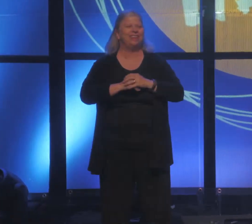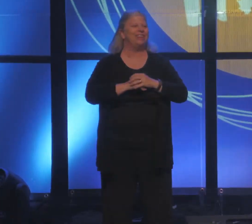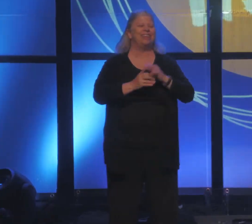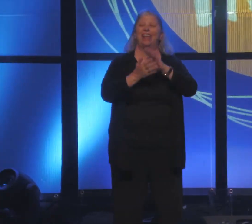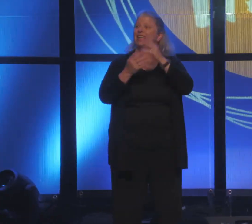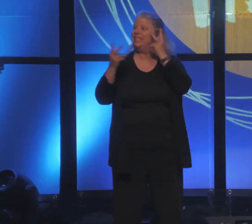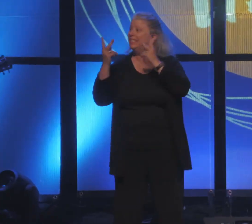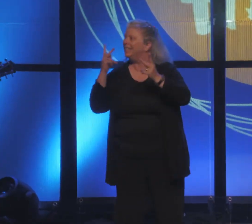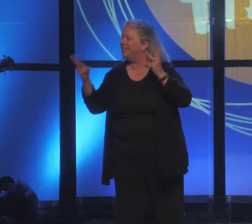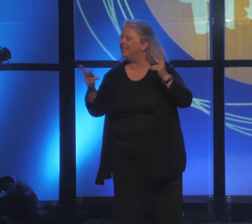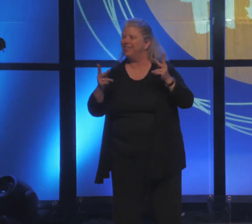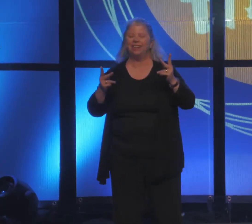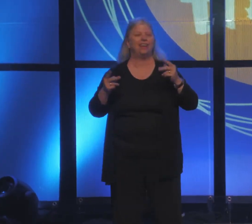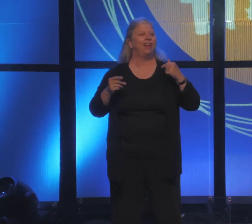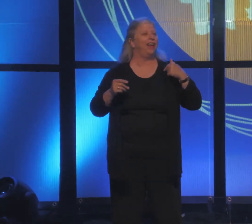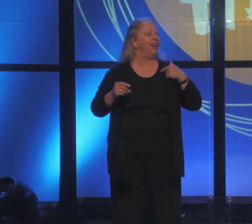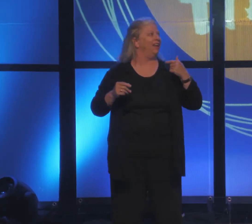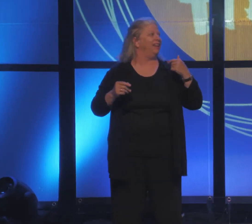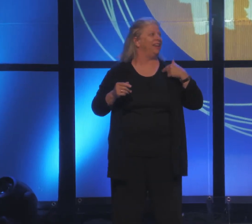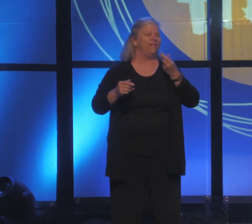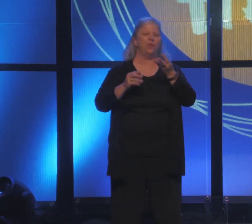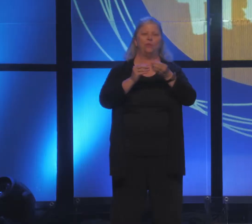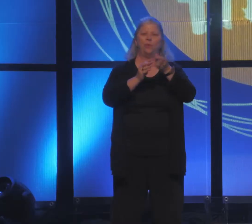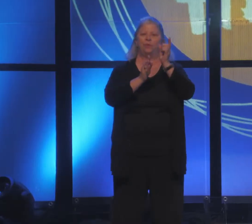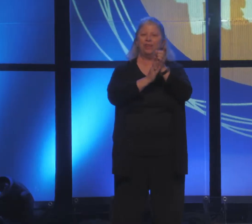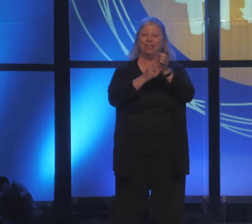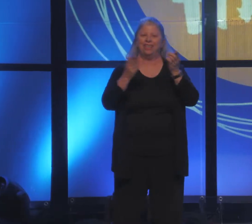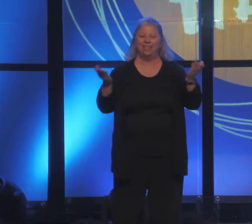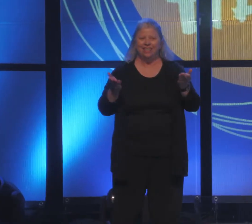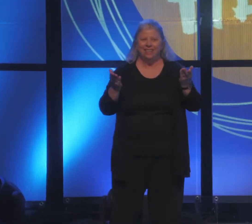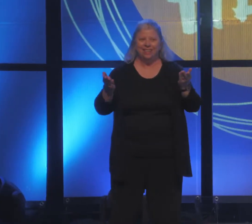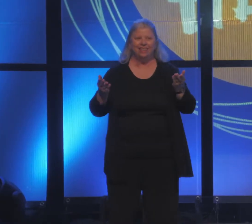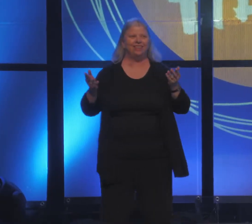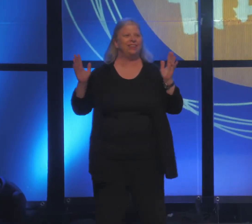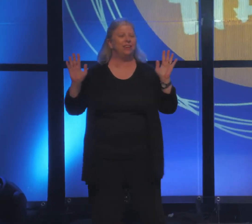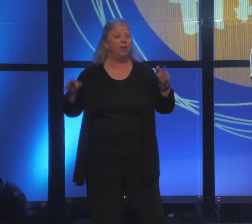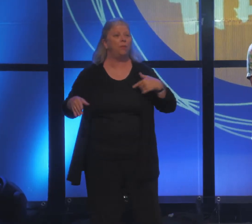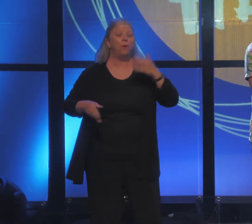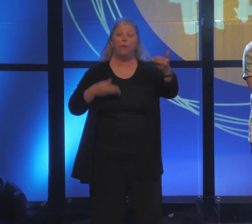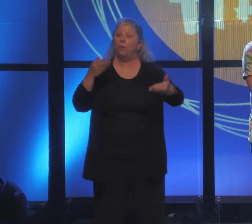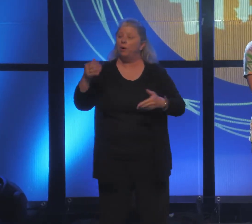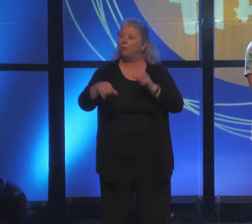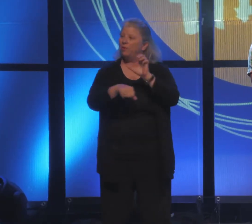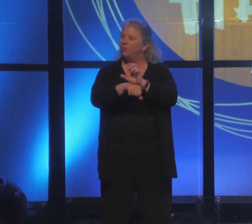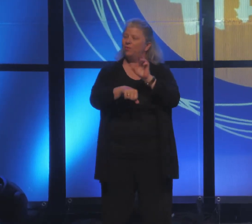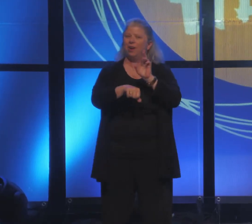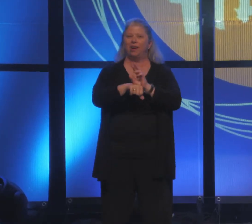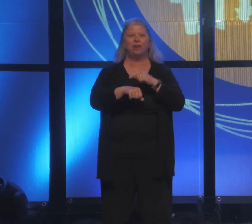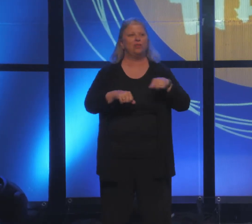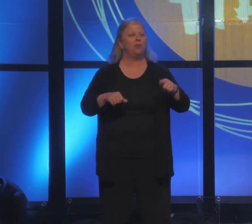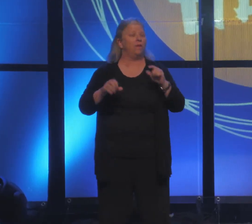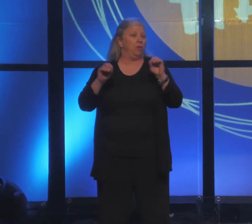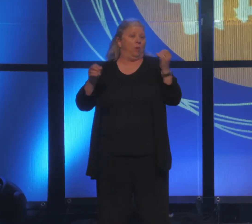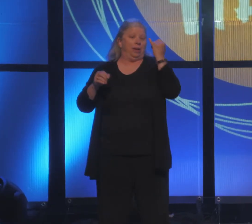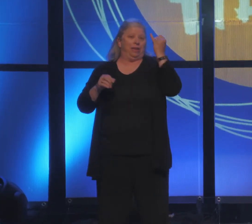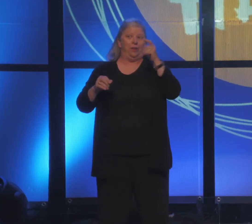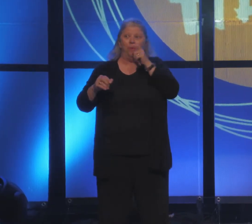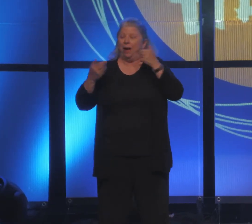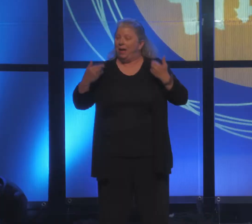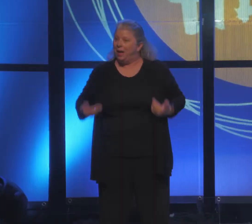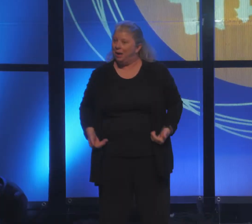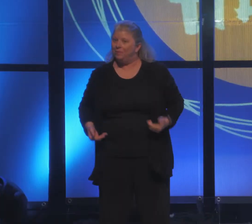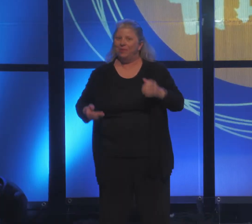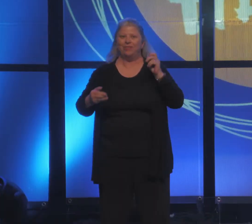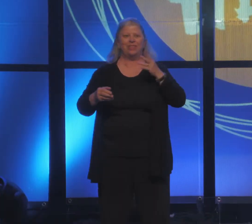Nice to see you all. I needed a few more minutes up here. But hi, welcome to Crossroads. If you have no idea who I am, that's